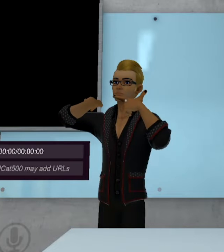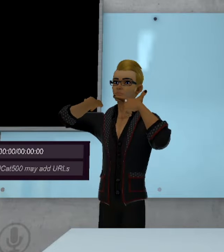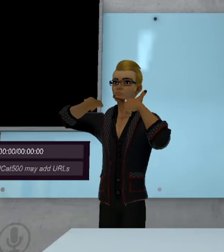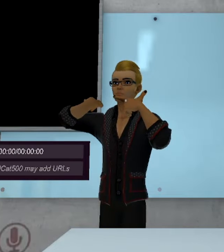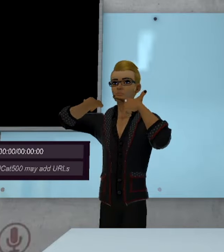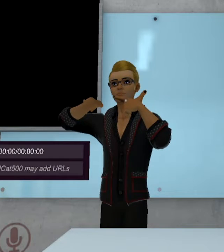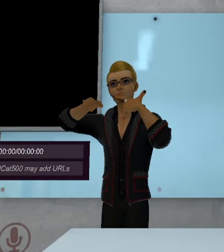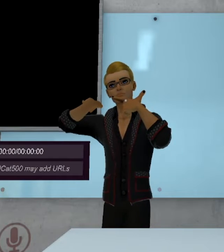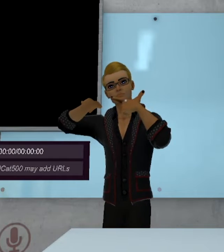with y'all?